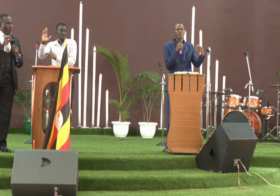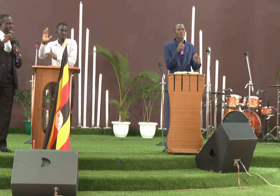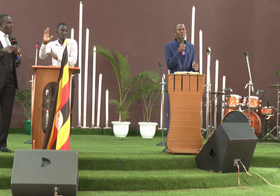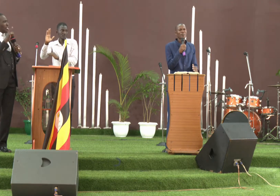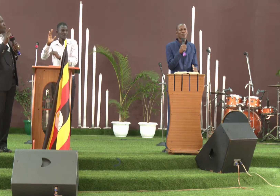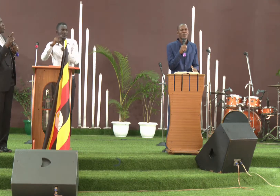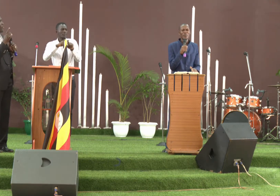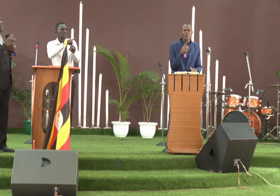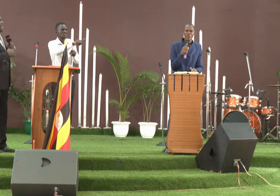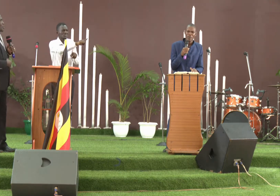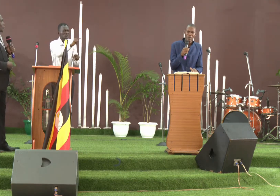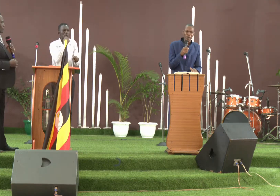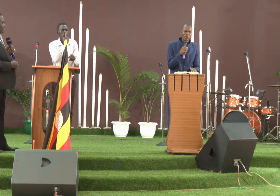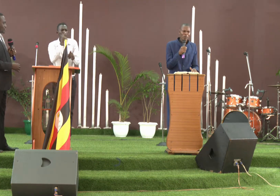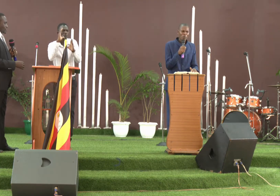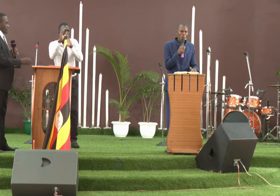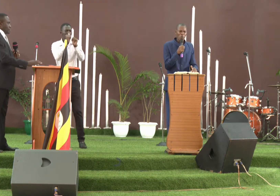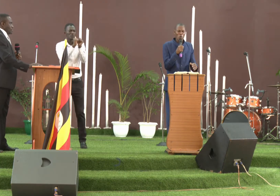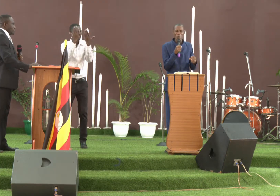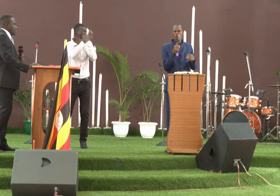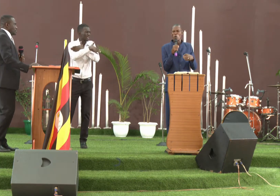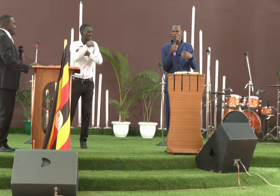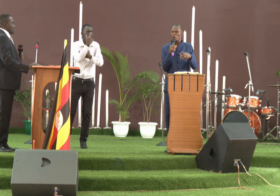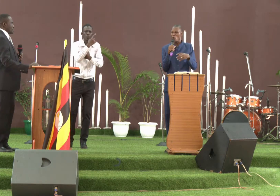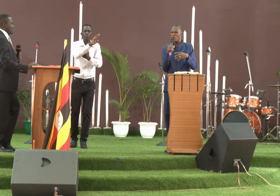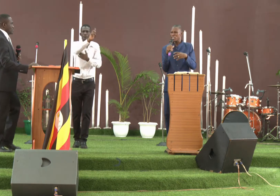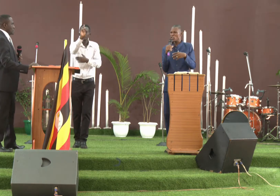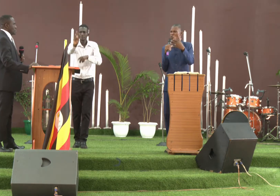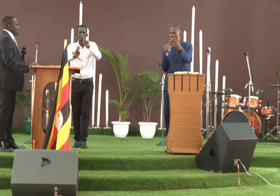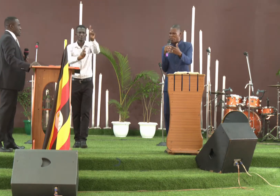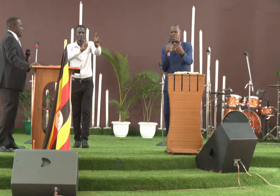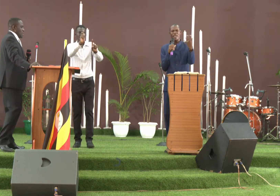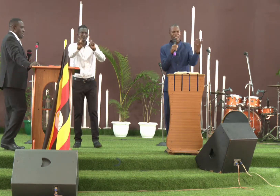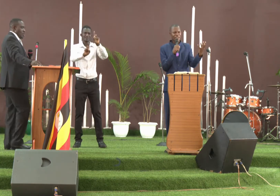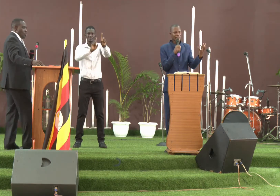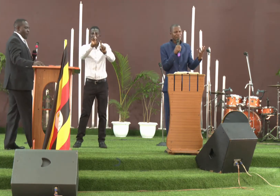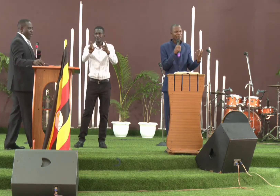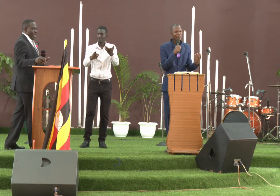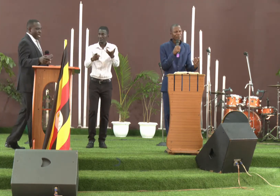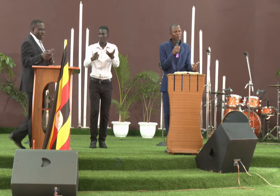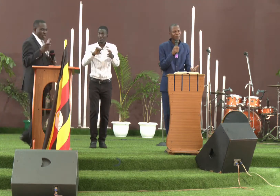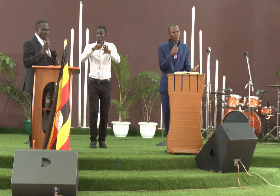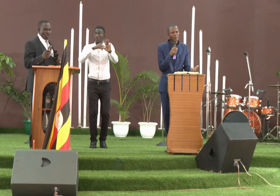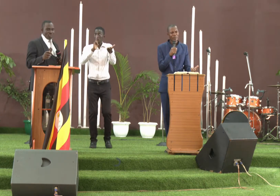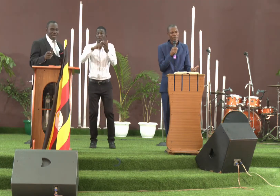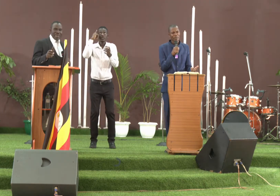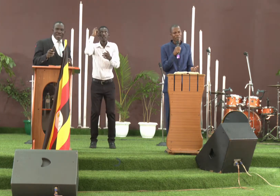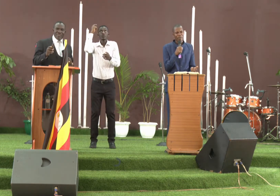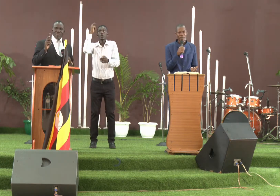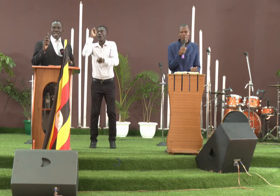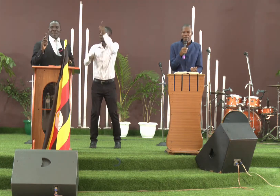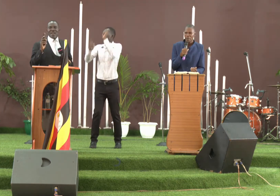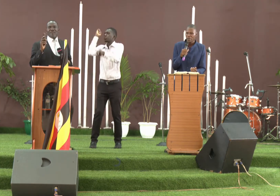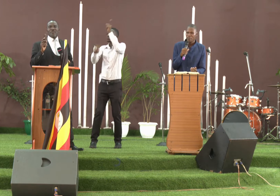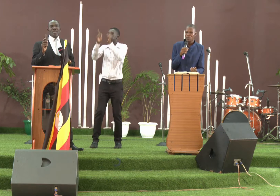God. Gwani gwotero kunyumia na yechiro. Whom do you have your conversation with in the night? Lofuna ya kaloto oduka